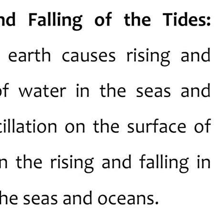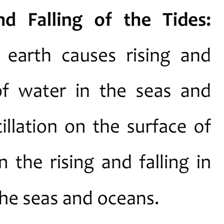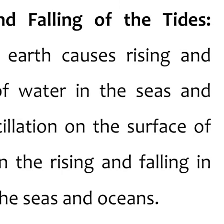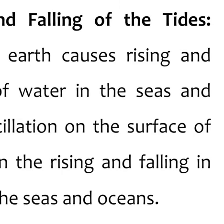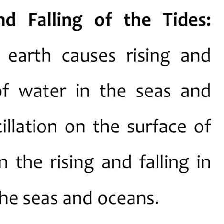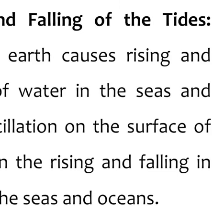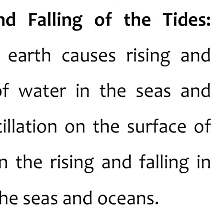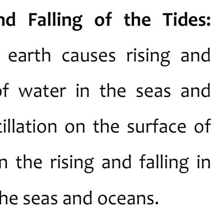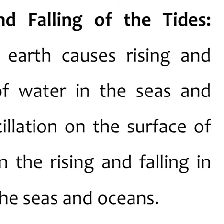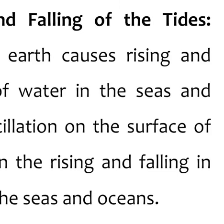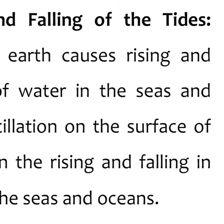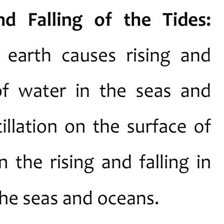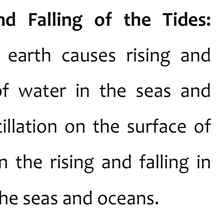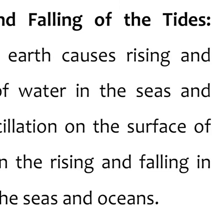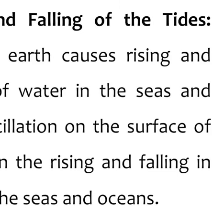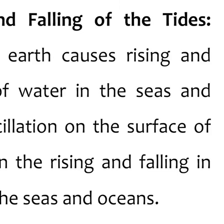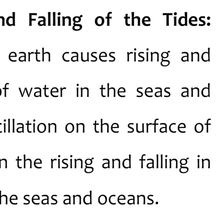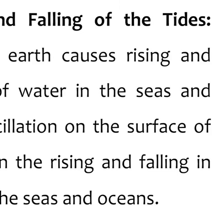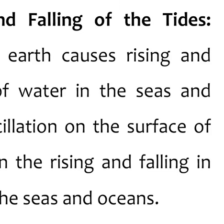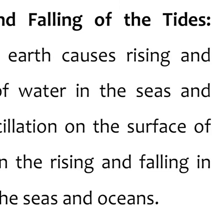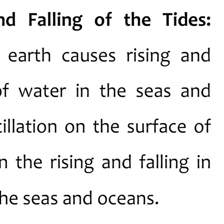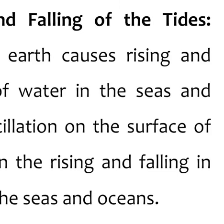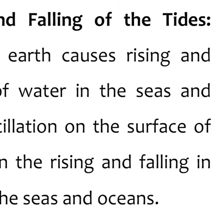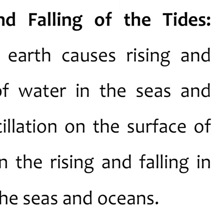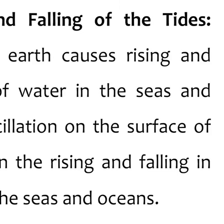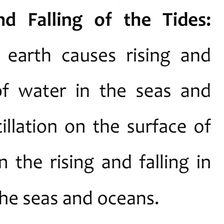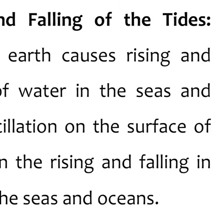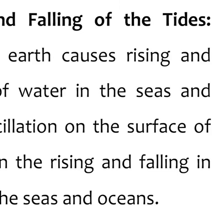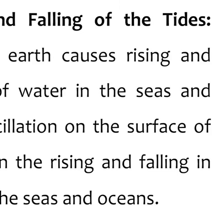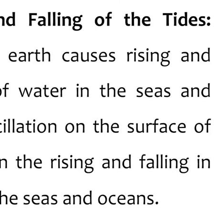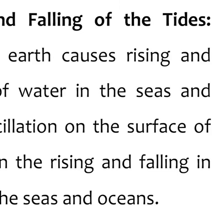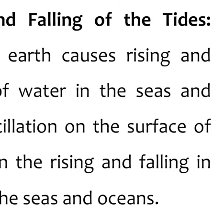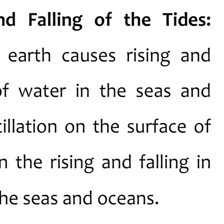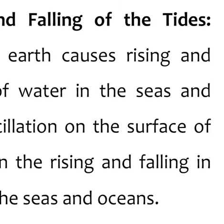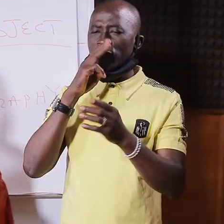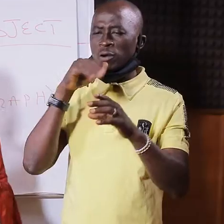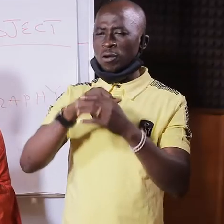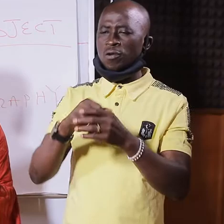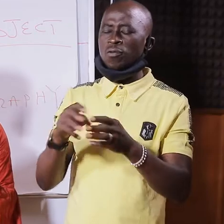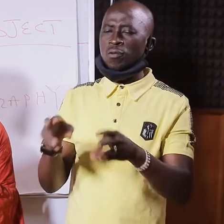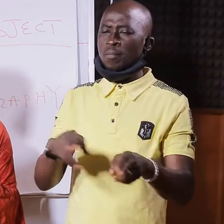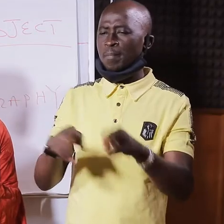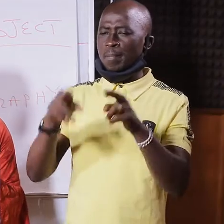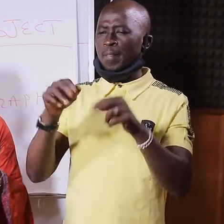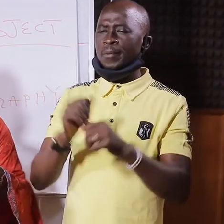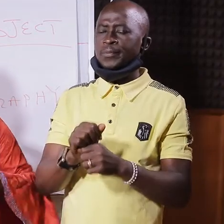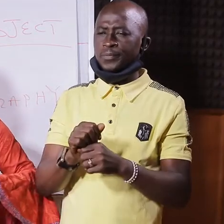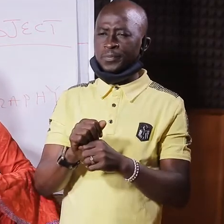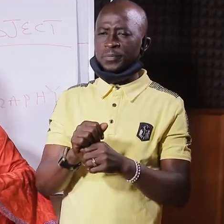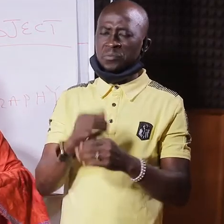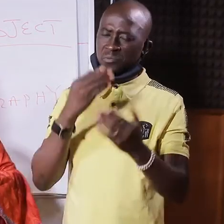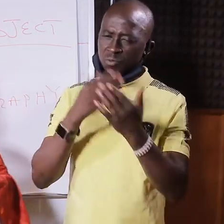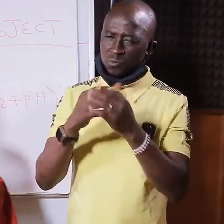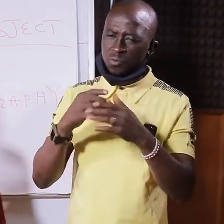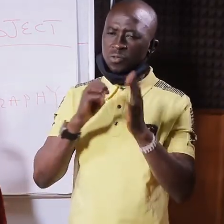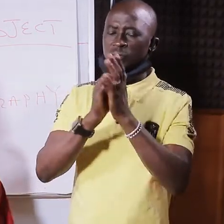surface of the water, resulting in the rising and falling of the level of water in the seas and ocean. What this means is, a good example is